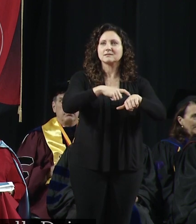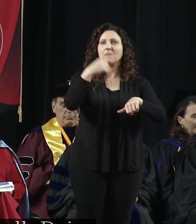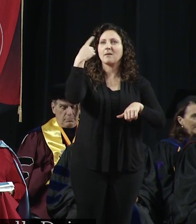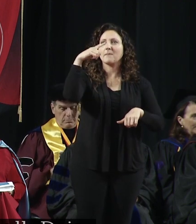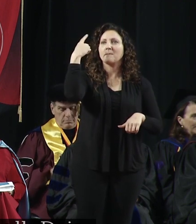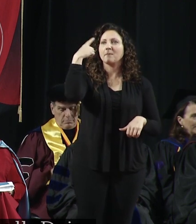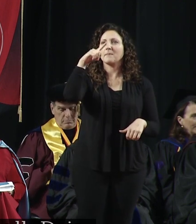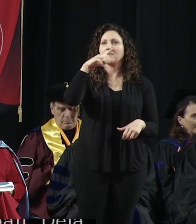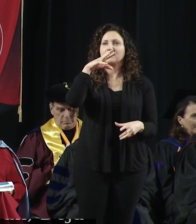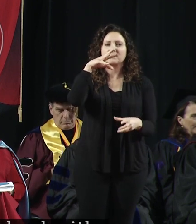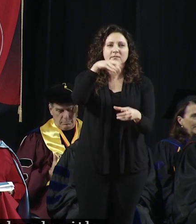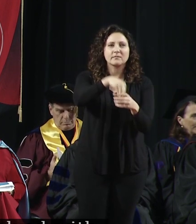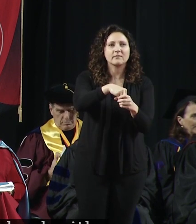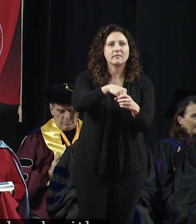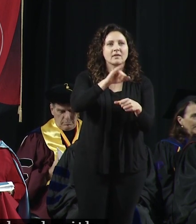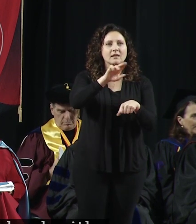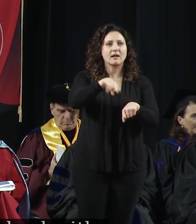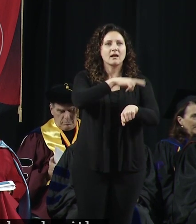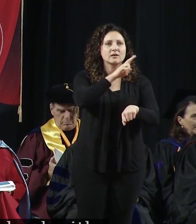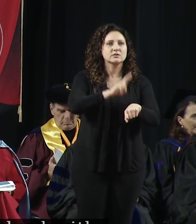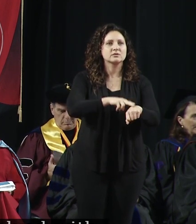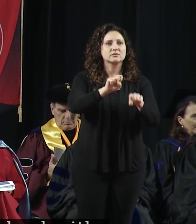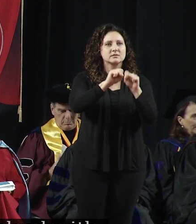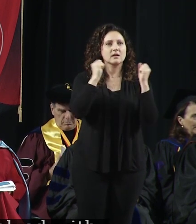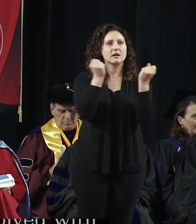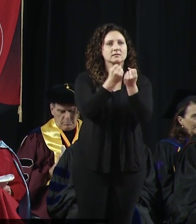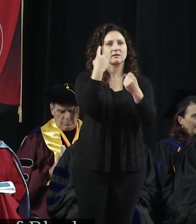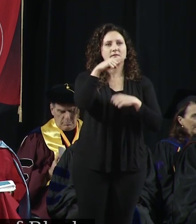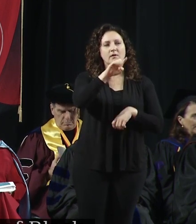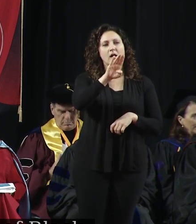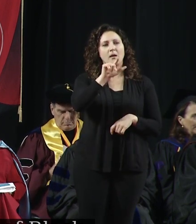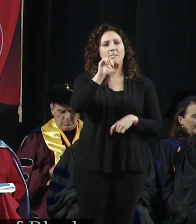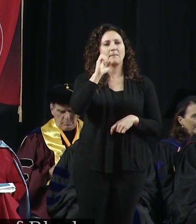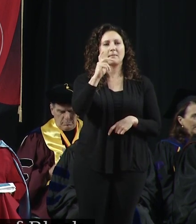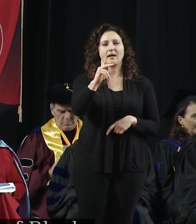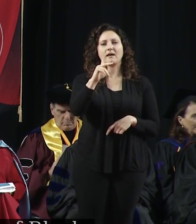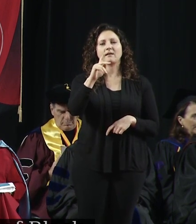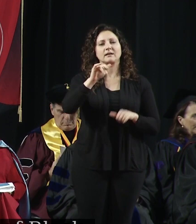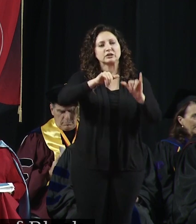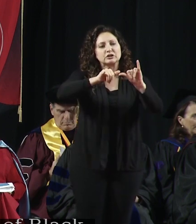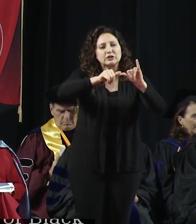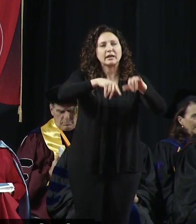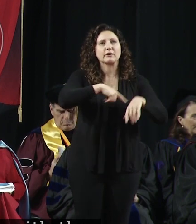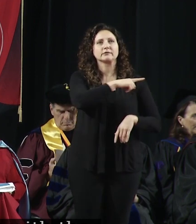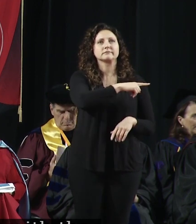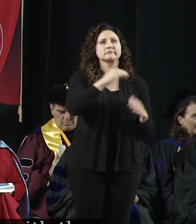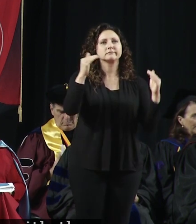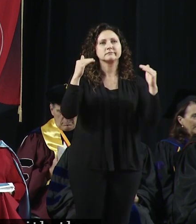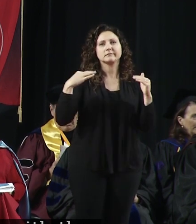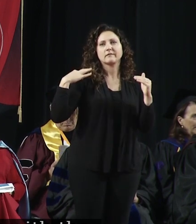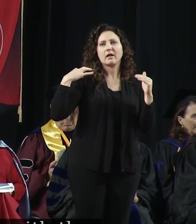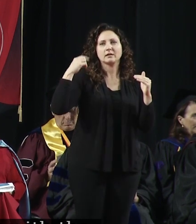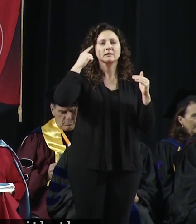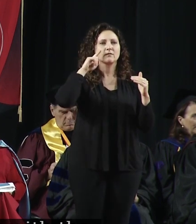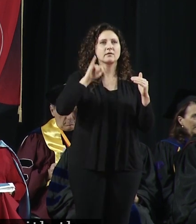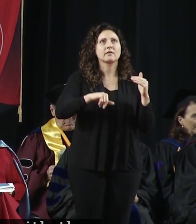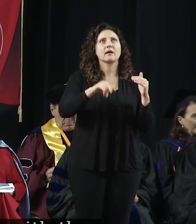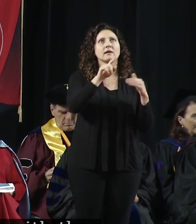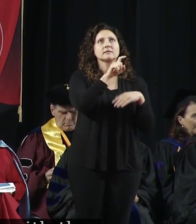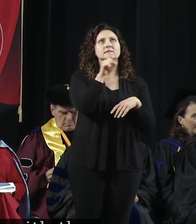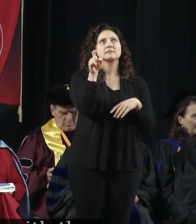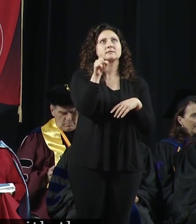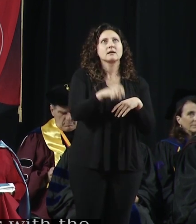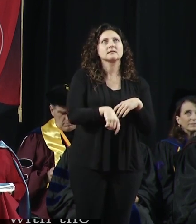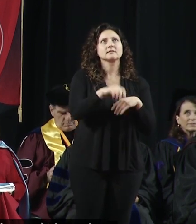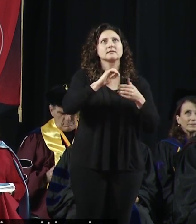involved with the National Society of Black Engineers, volunteer with the Texas Alliance for Minorities